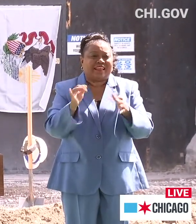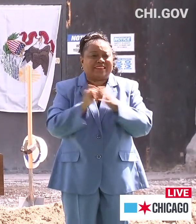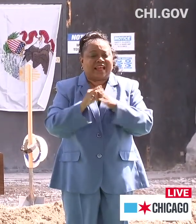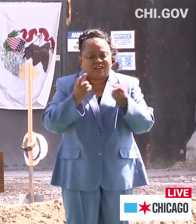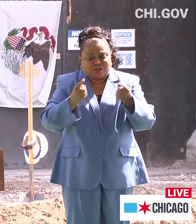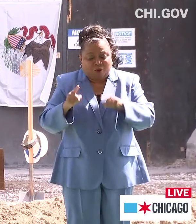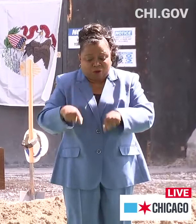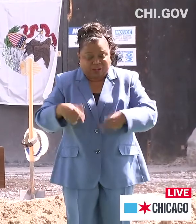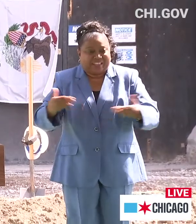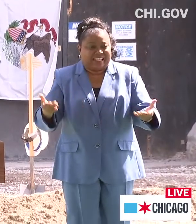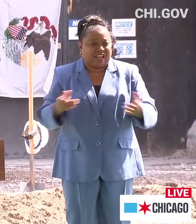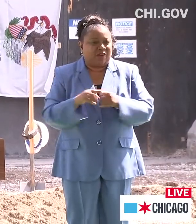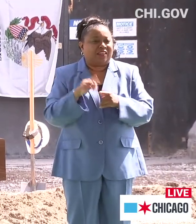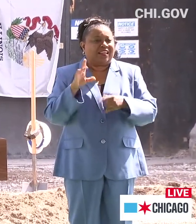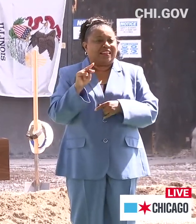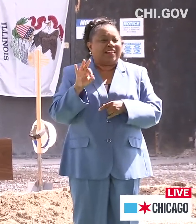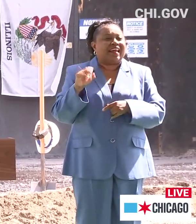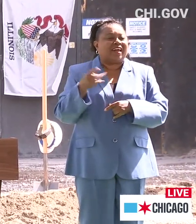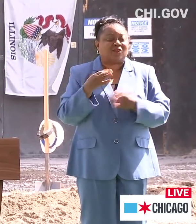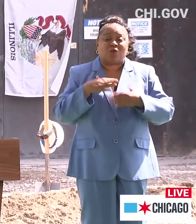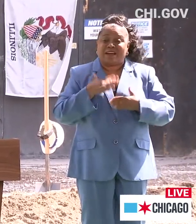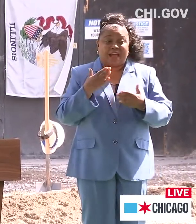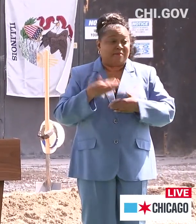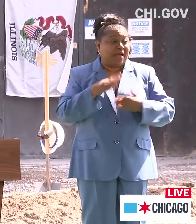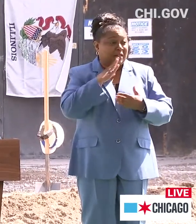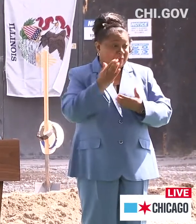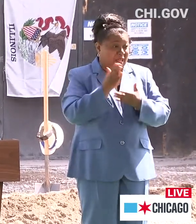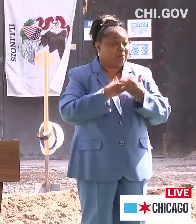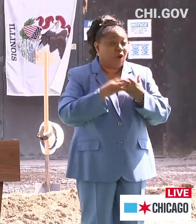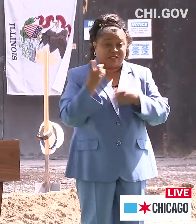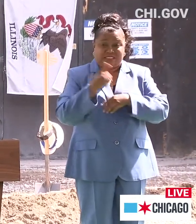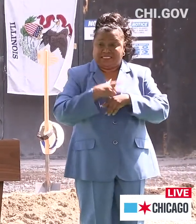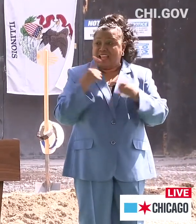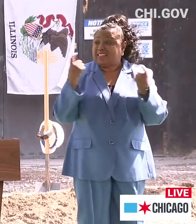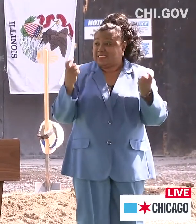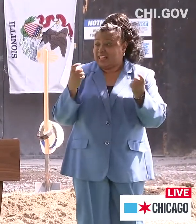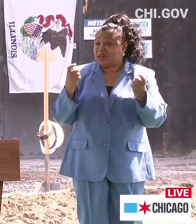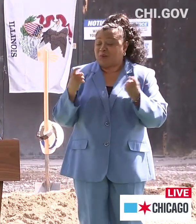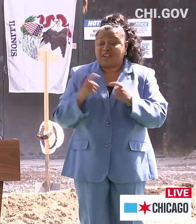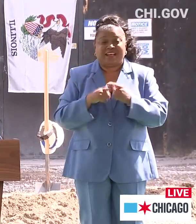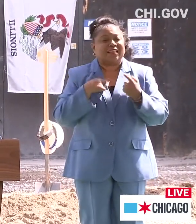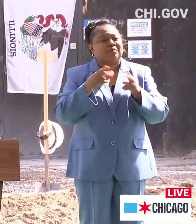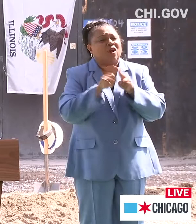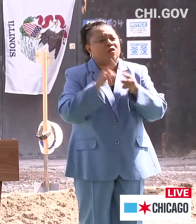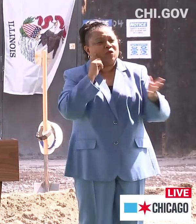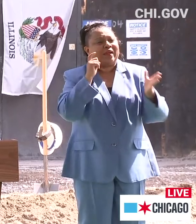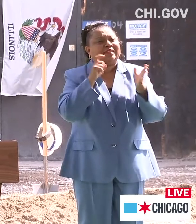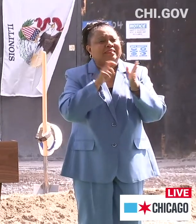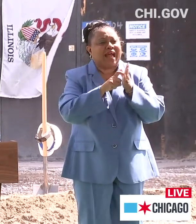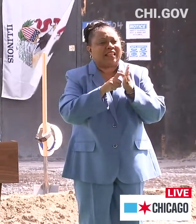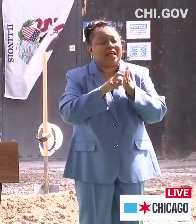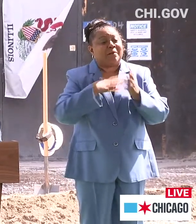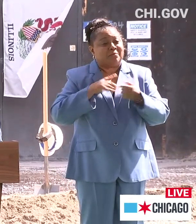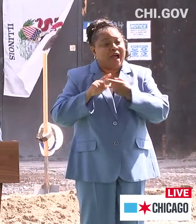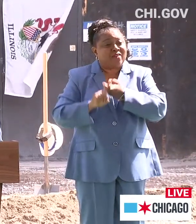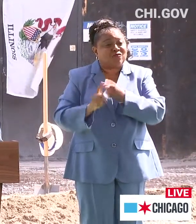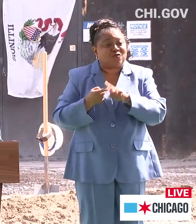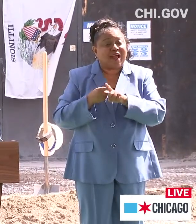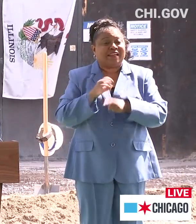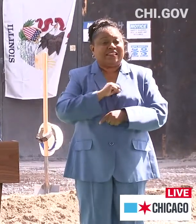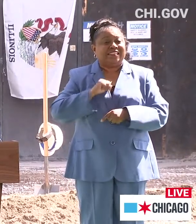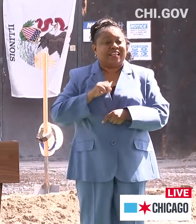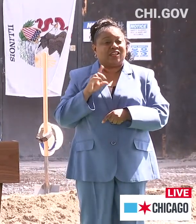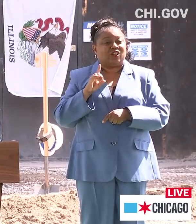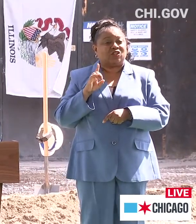are going on here in the 9th Ward, and I'm happy to be a part of today's celebration. Let me also acknowledge my friends, Senator